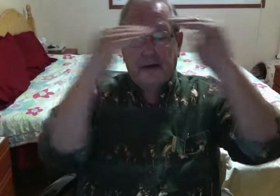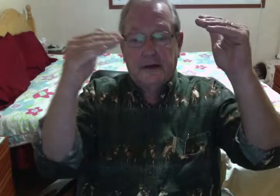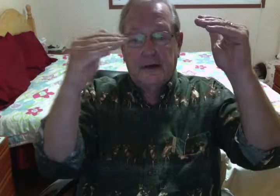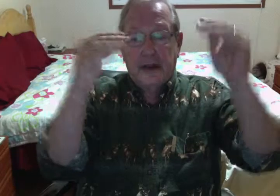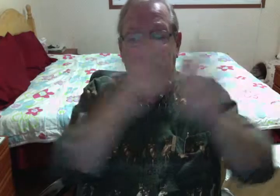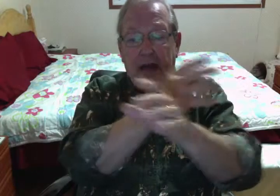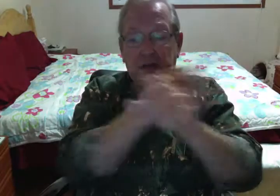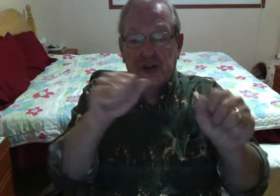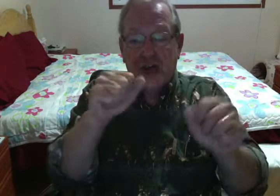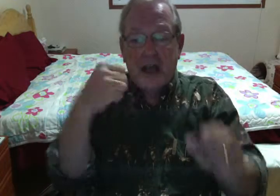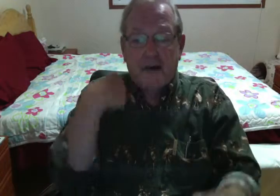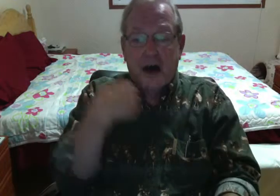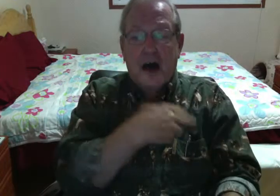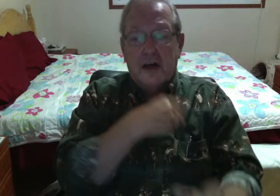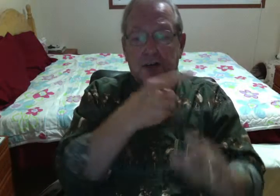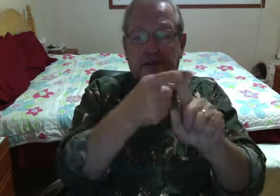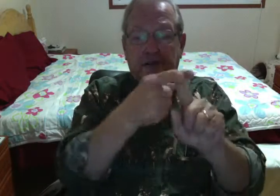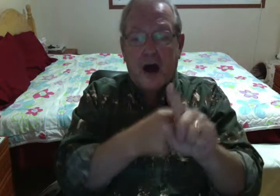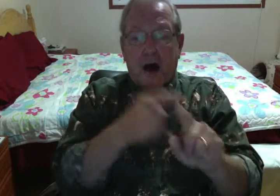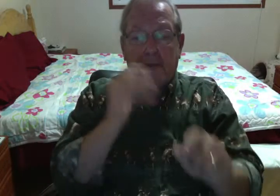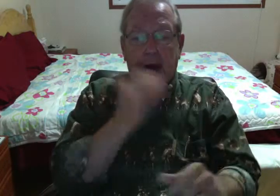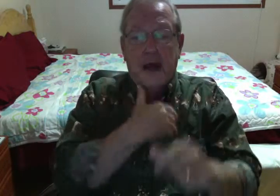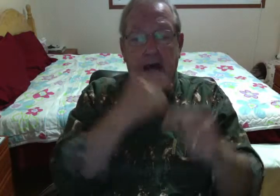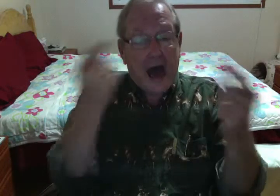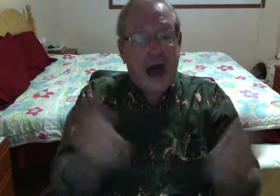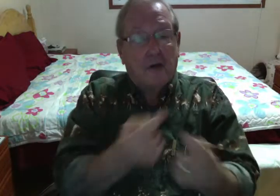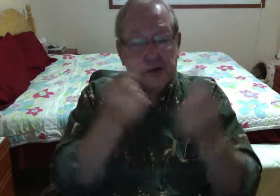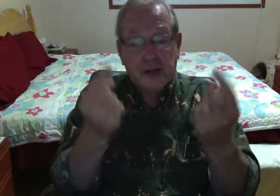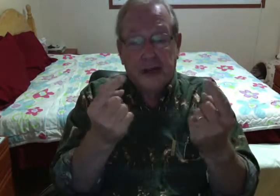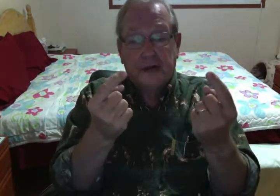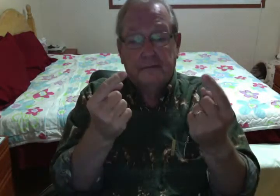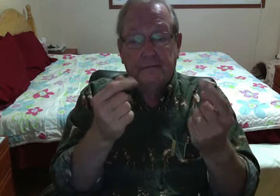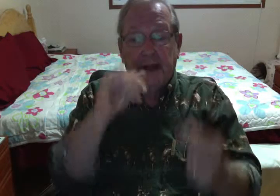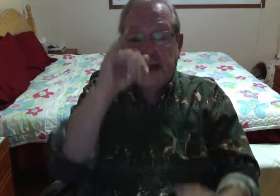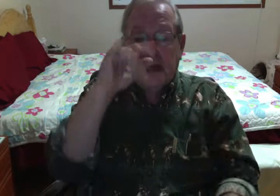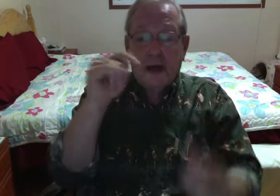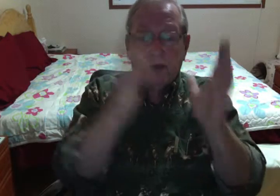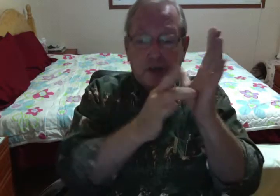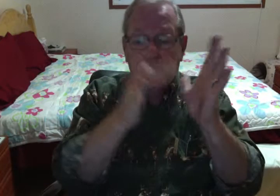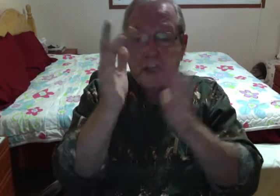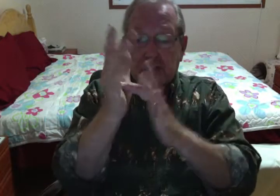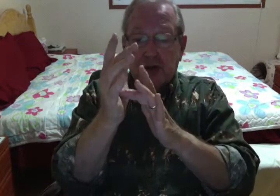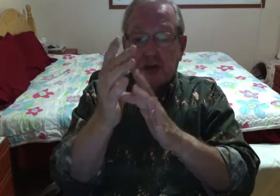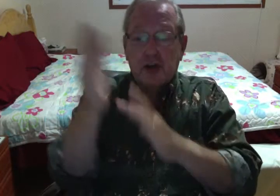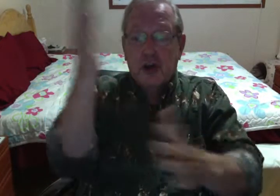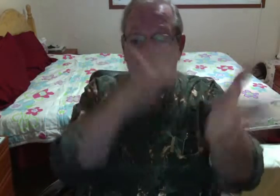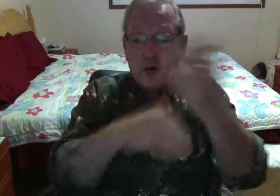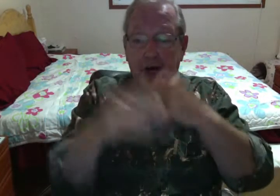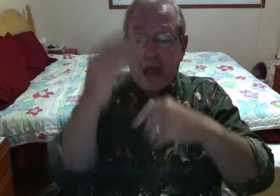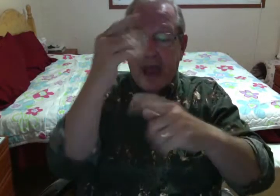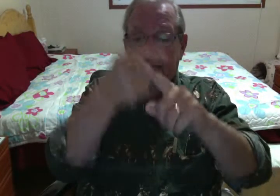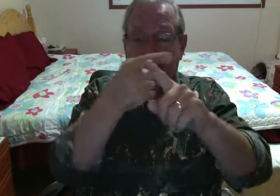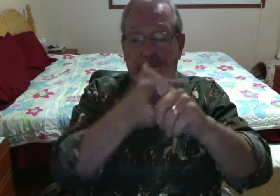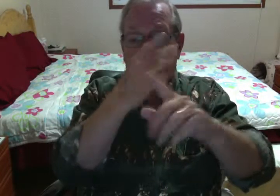and save us from our sin. It was Jesus who came from